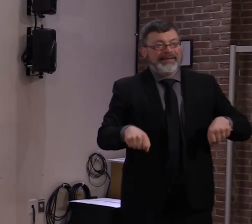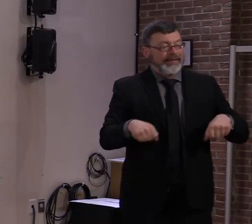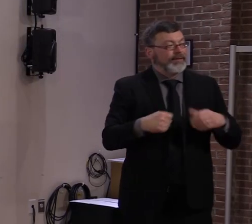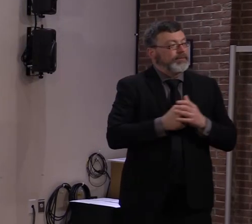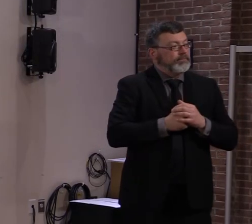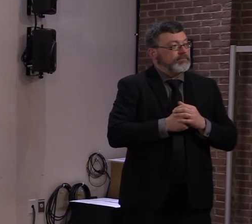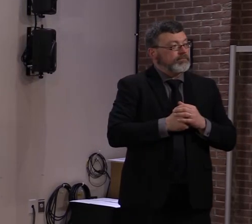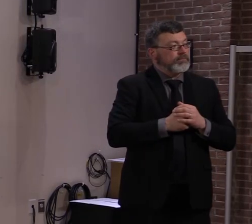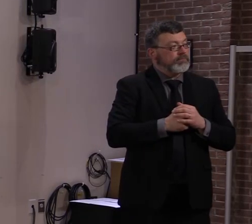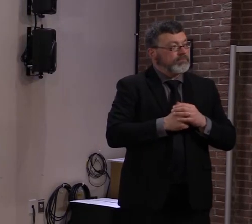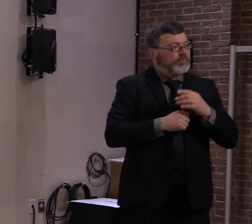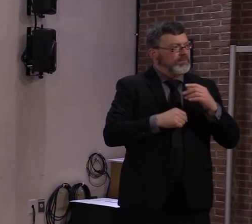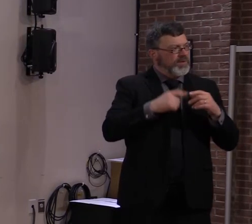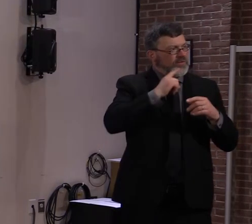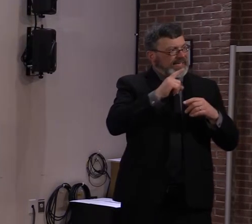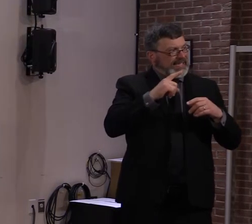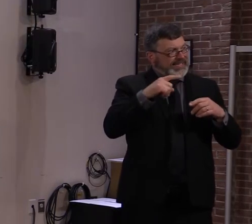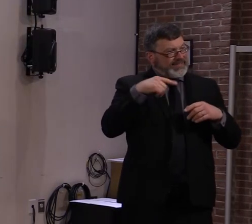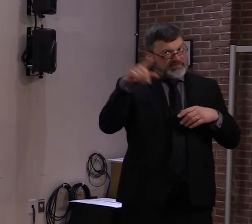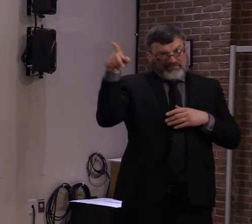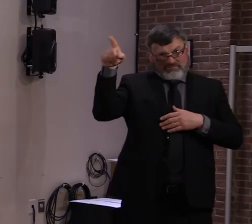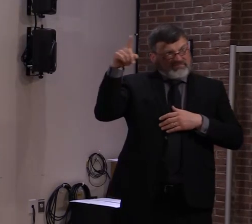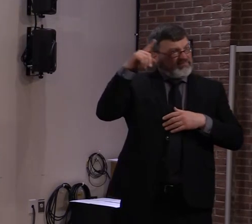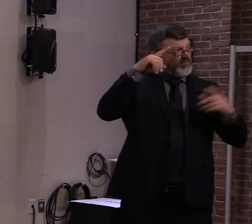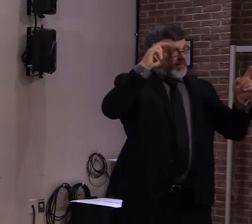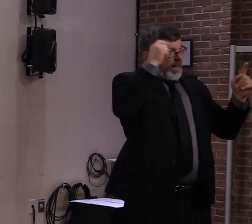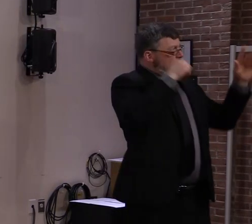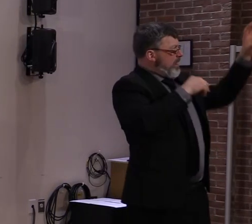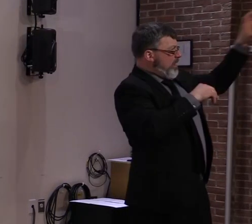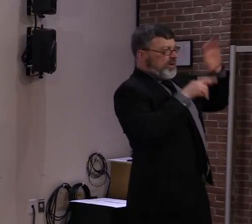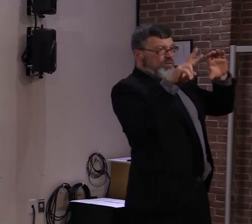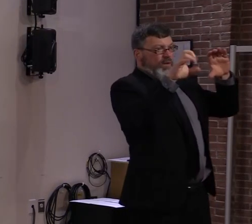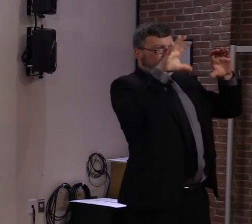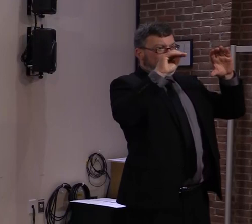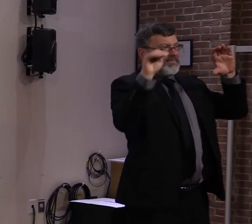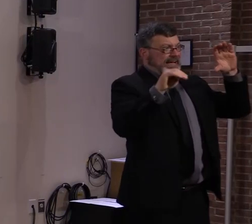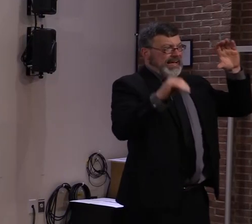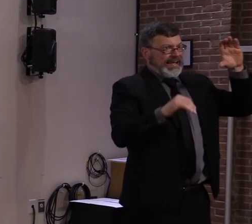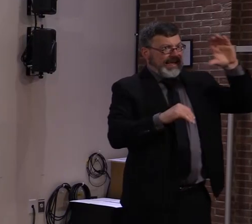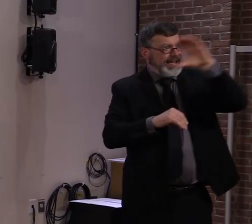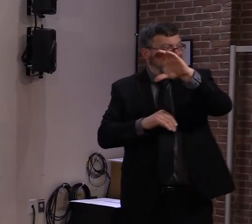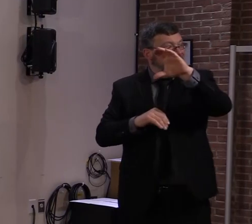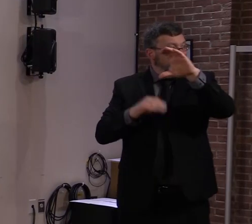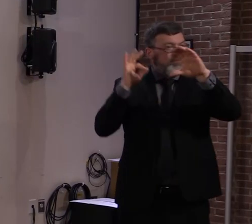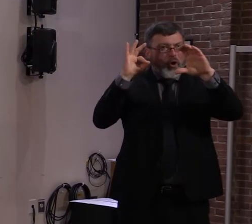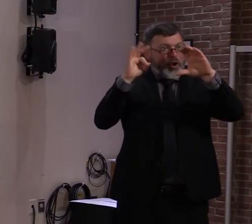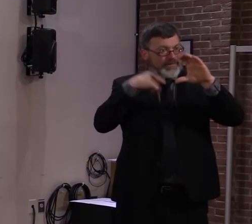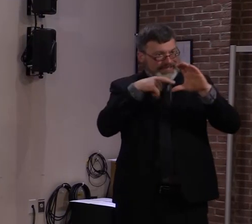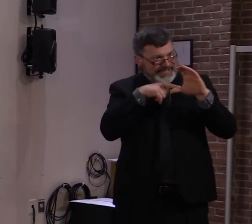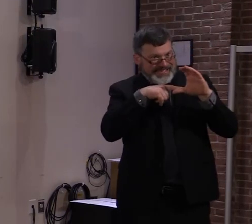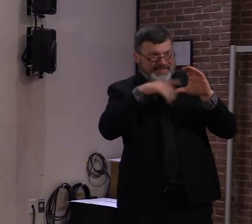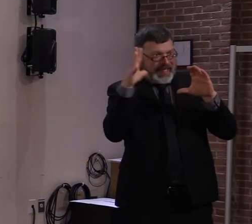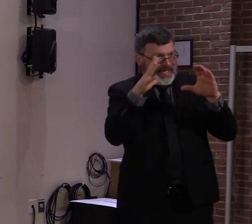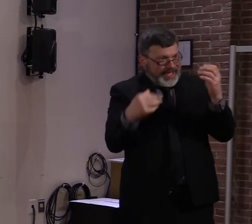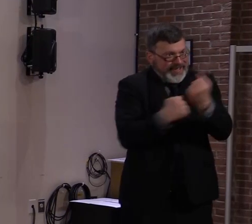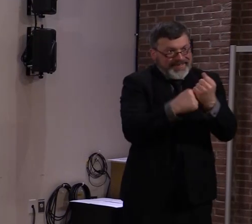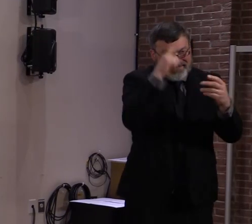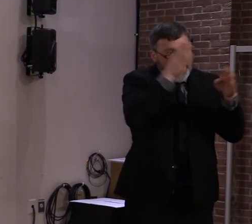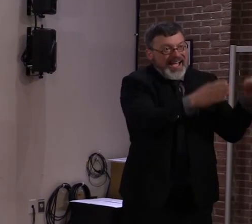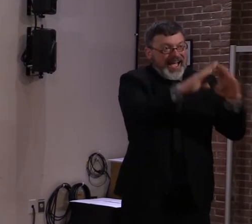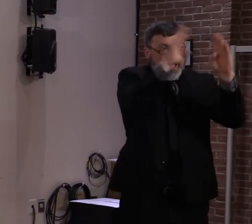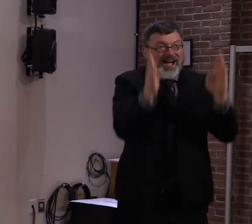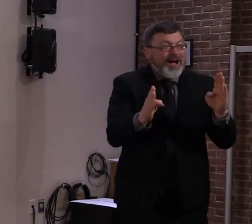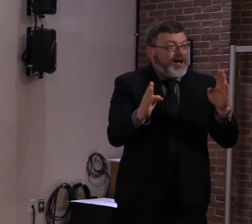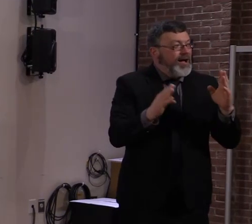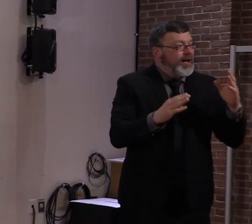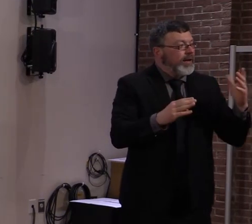to housing. We cannot move forward successfully with a transition plan unless the legislature approves Governor